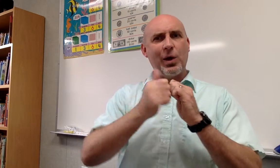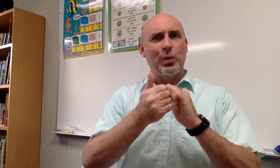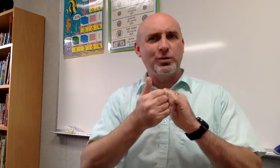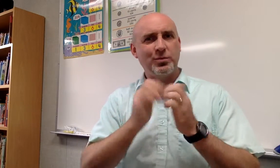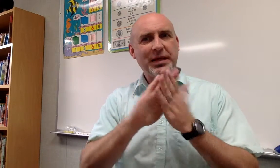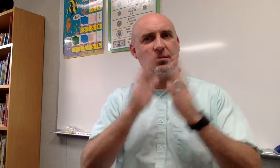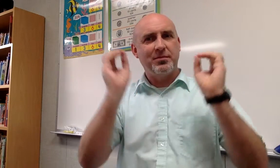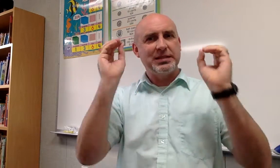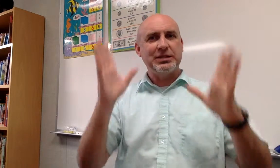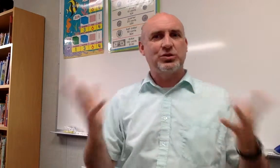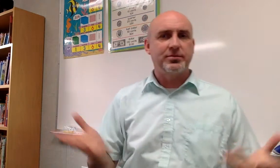how to become a teacher,